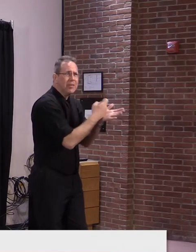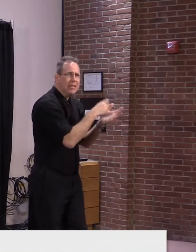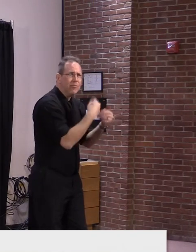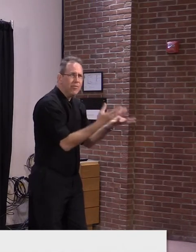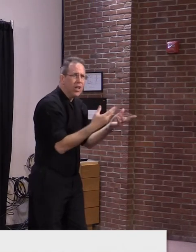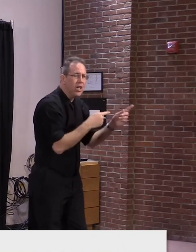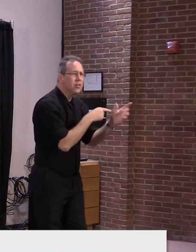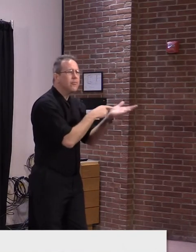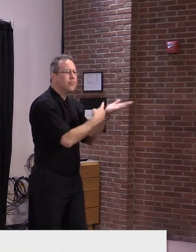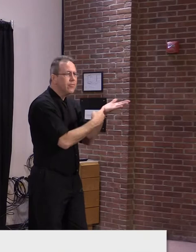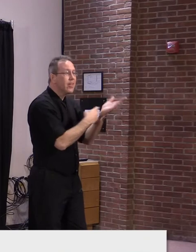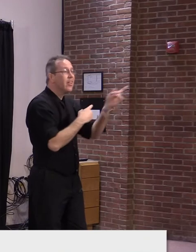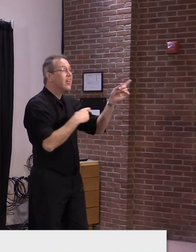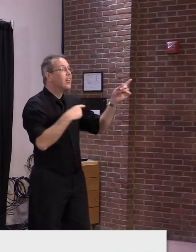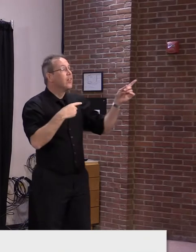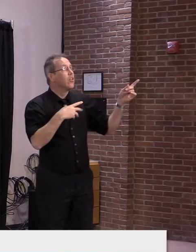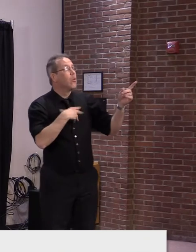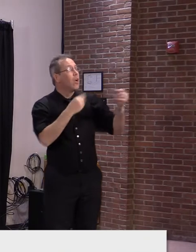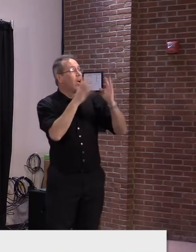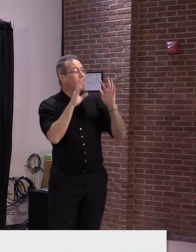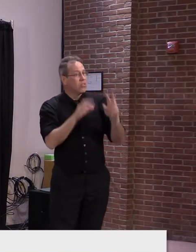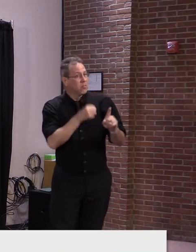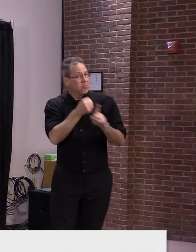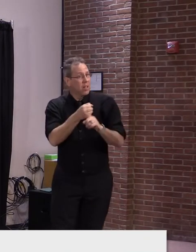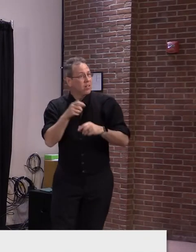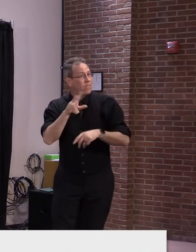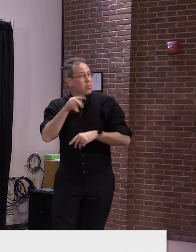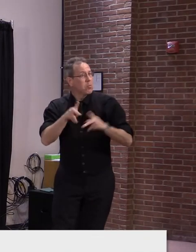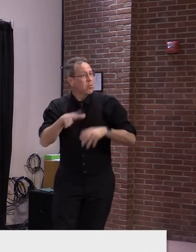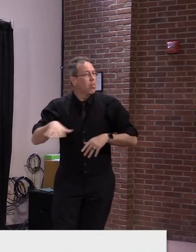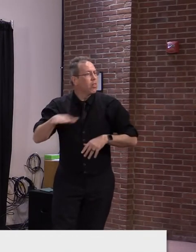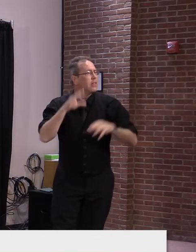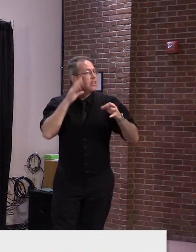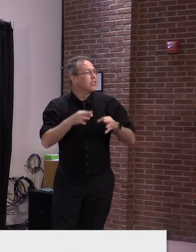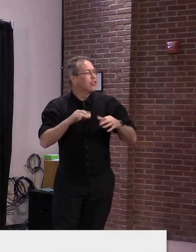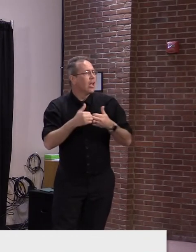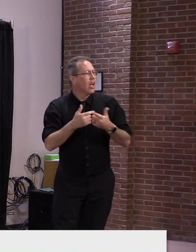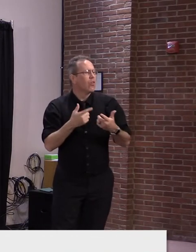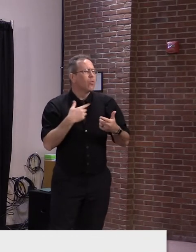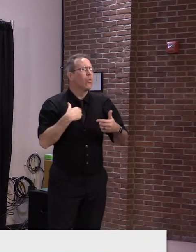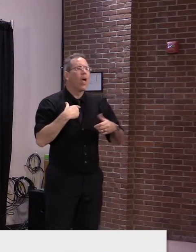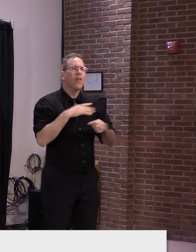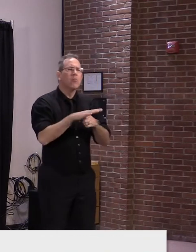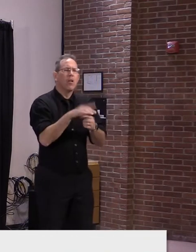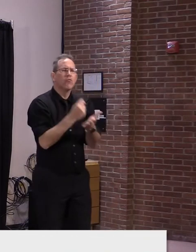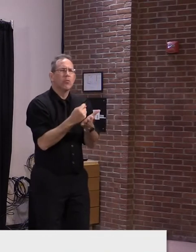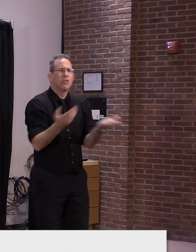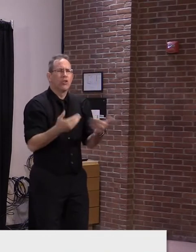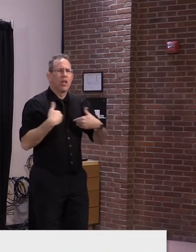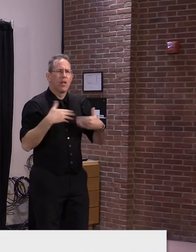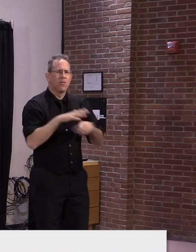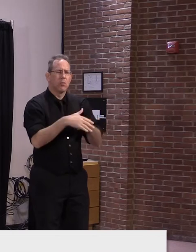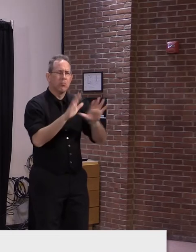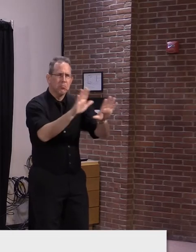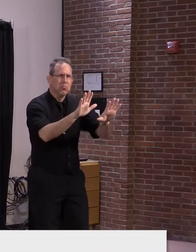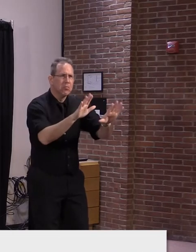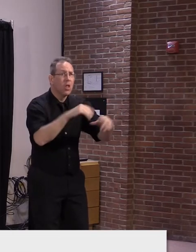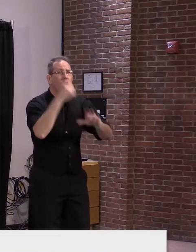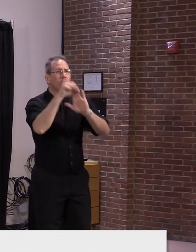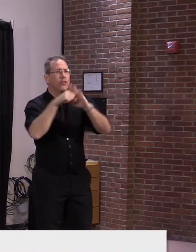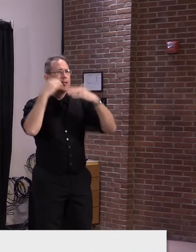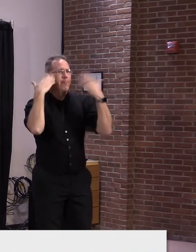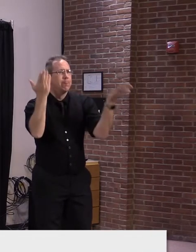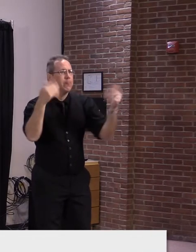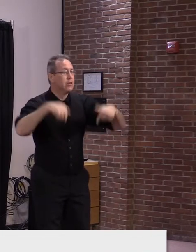any Vermonter. We have adequate supply of that at this point in time. But I've not heard about the second point